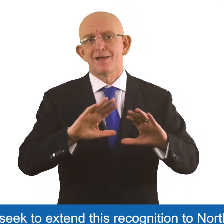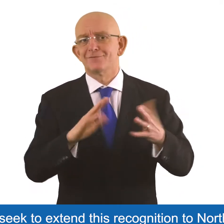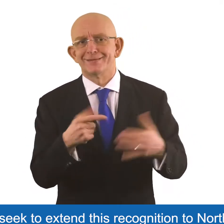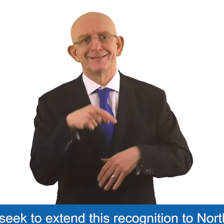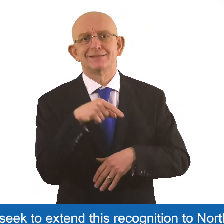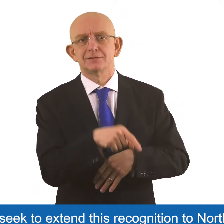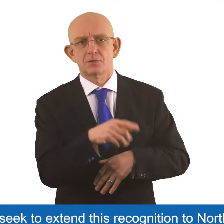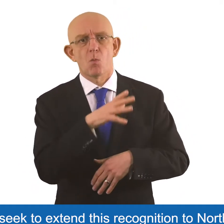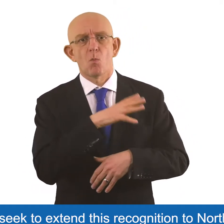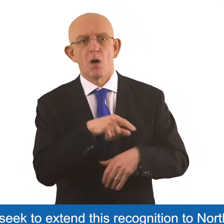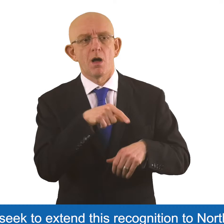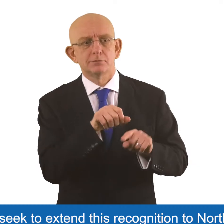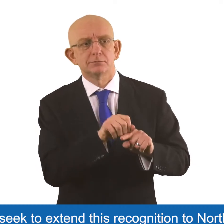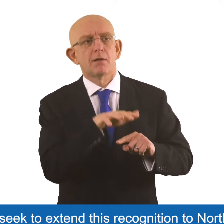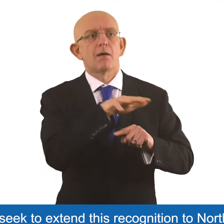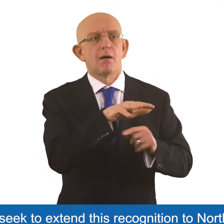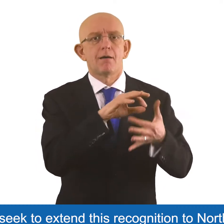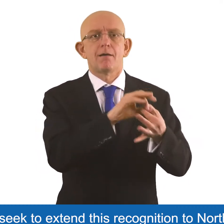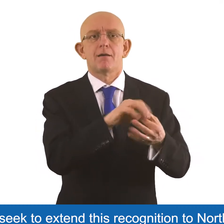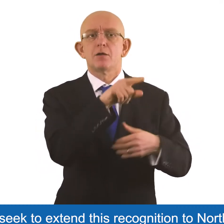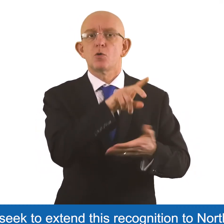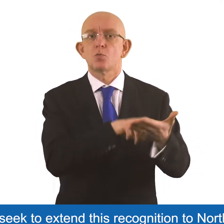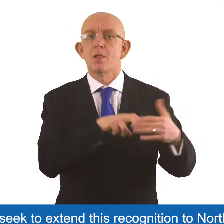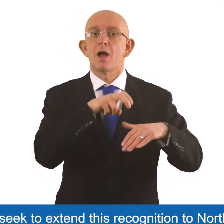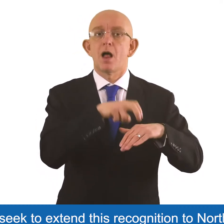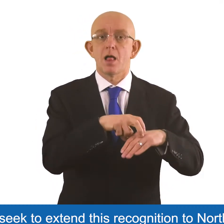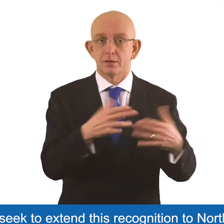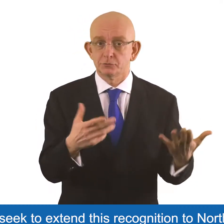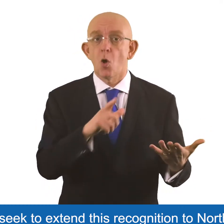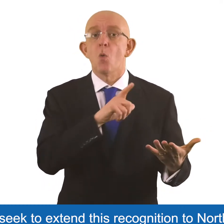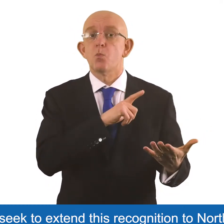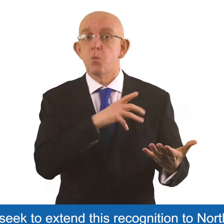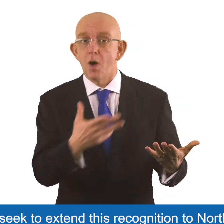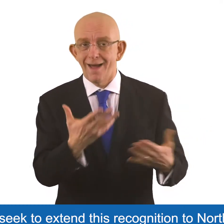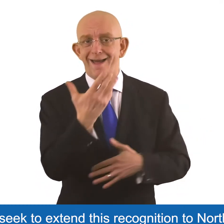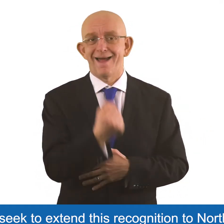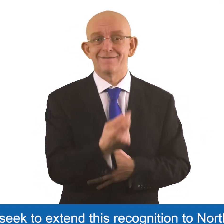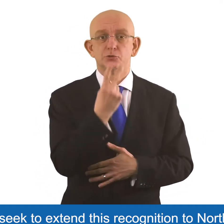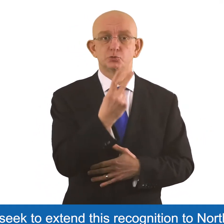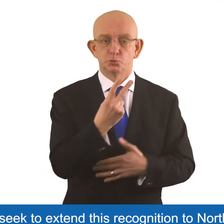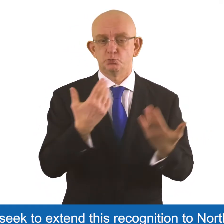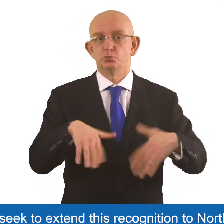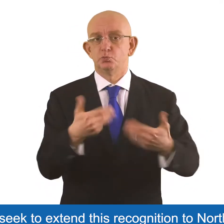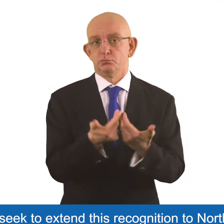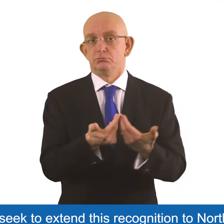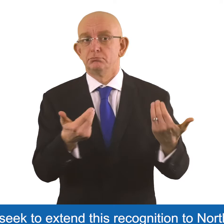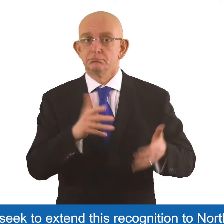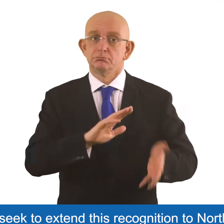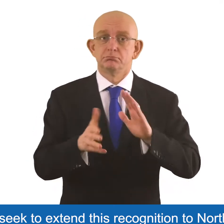not seek to extend this recognition to Northern Ireland, as there are two distinct sign languages used in Northern Ireland: